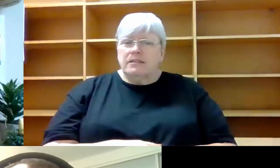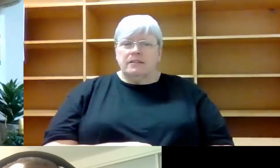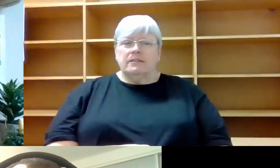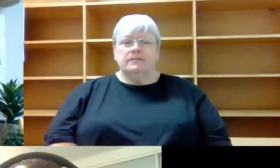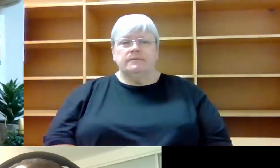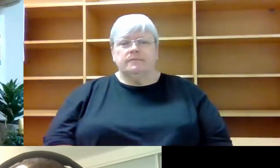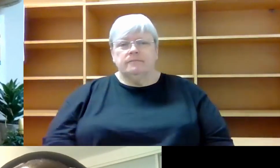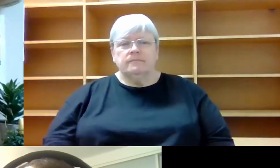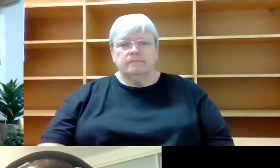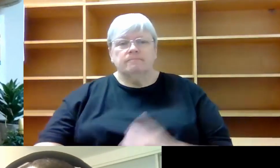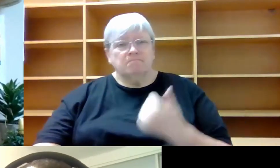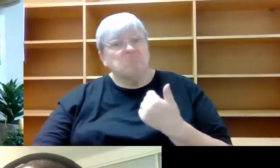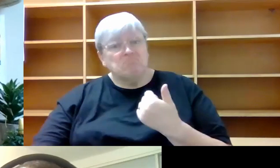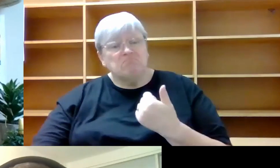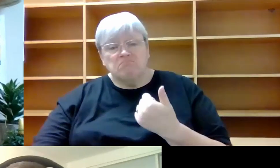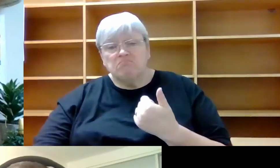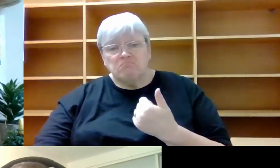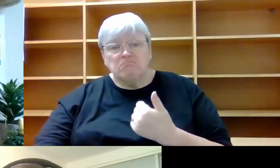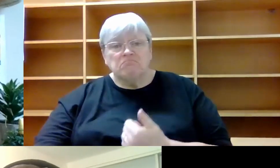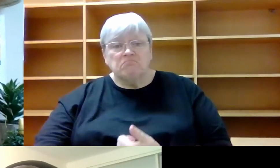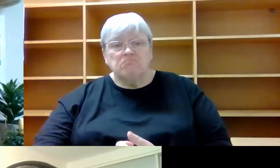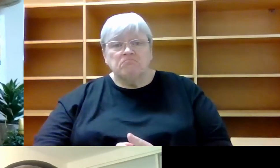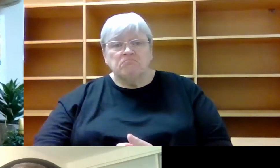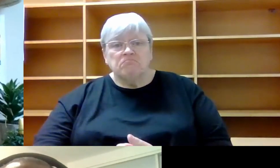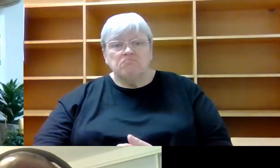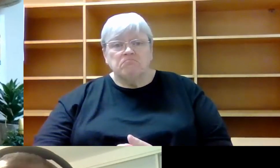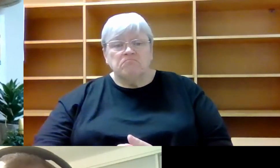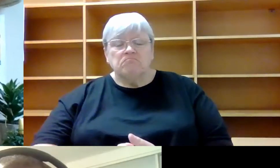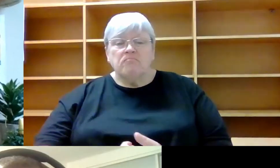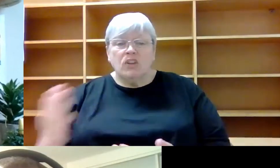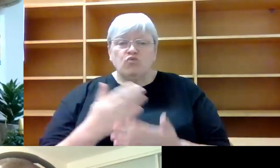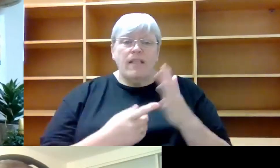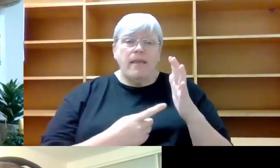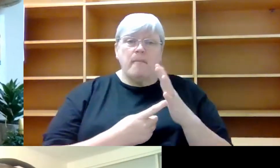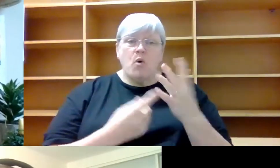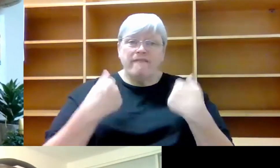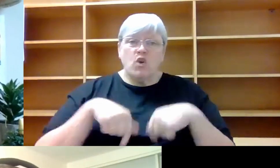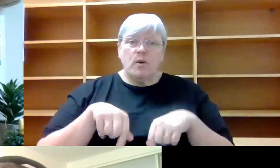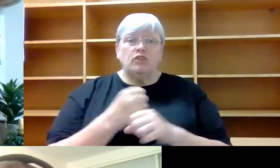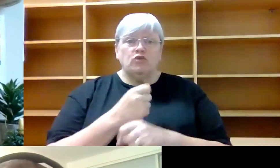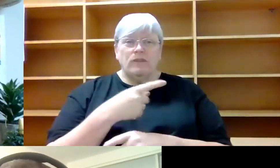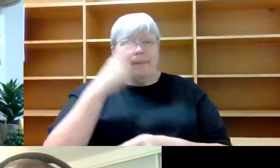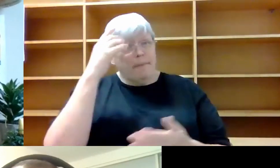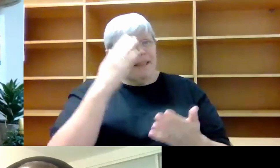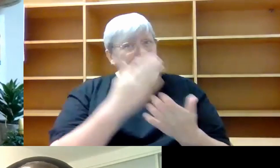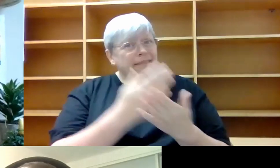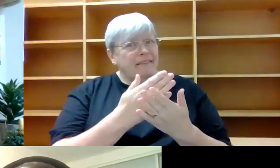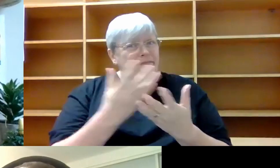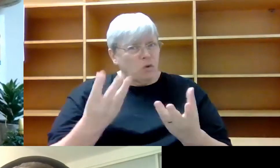very important for me to do so and include that that belief system that they carried with them from